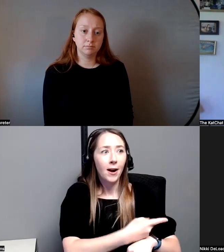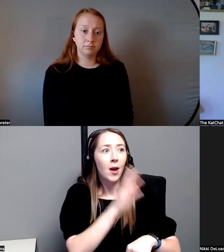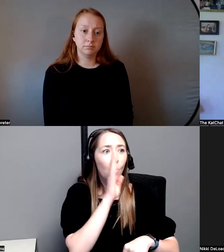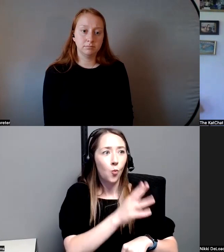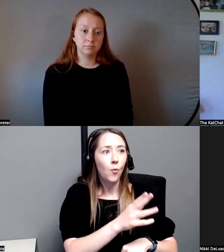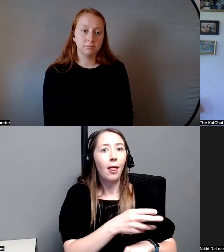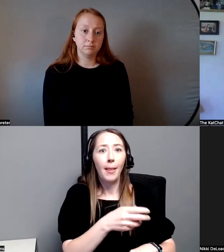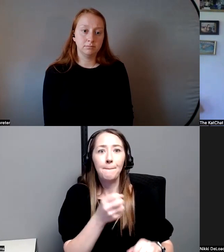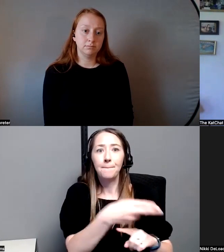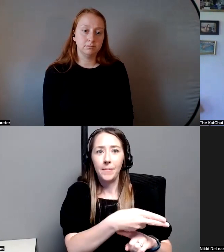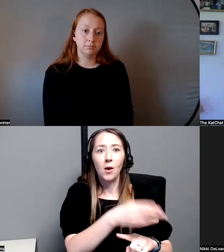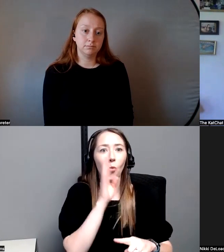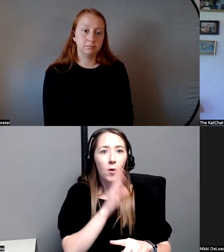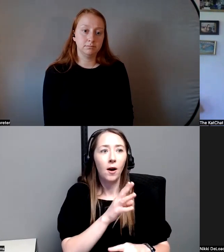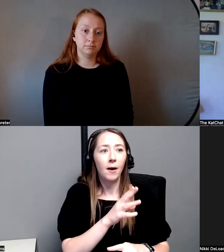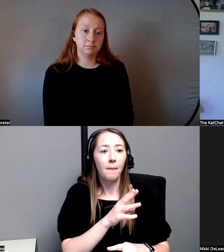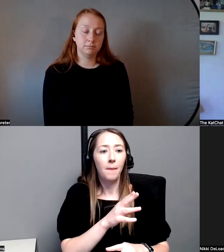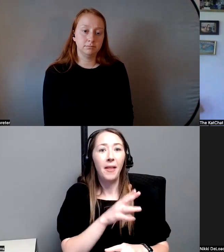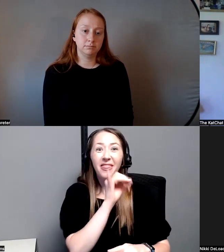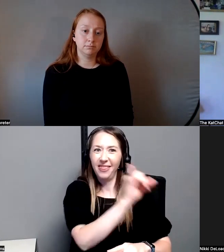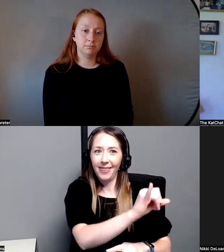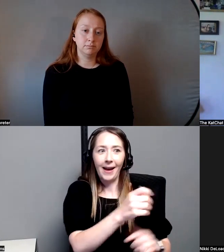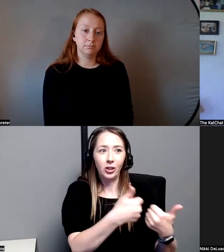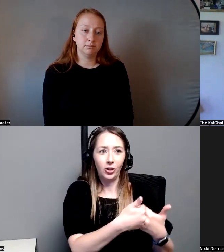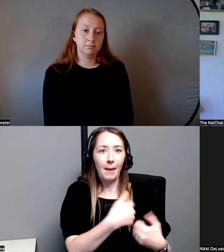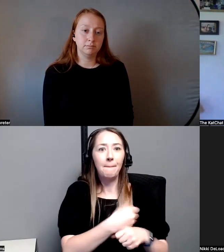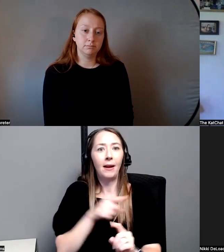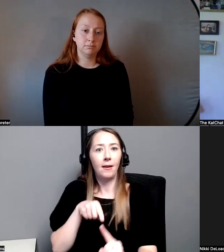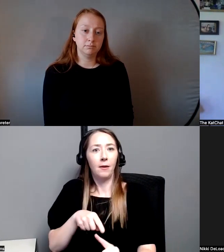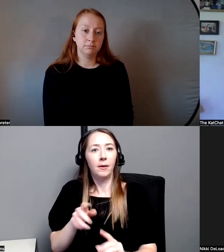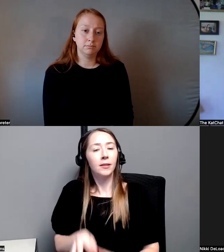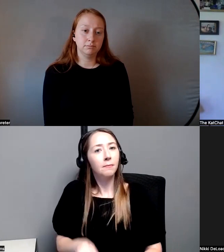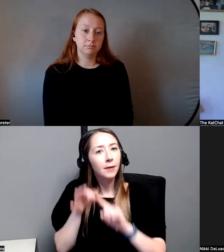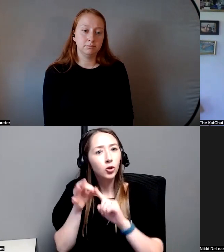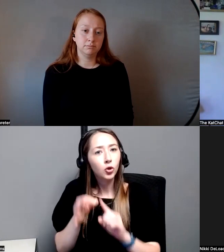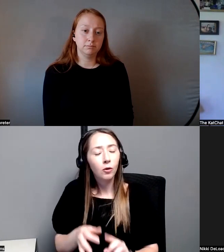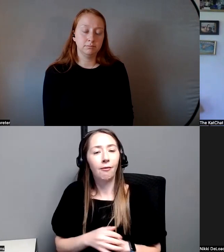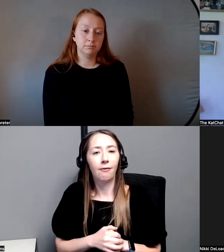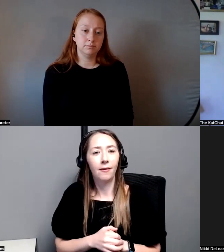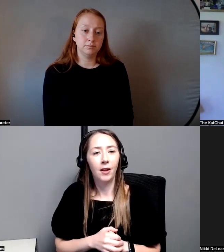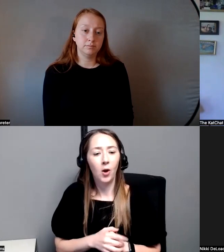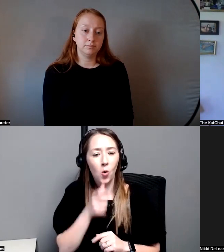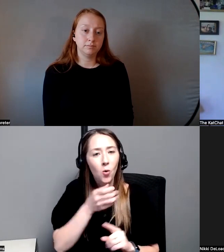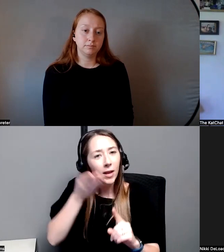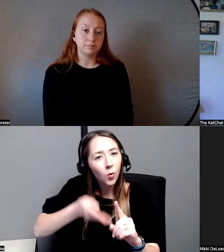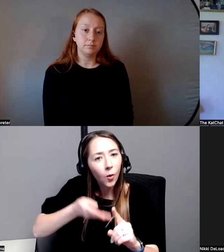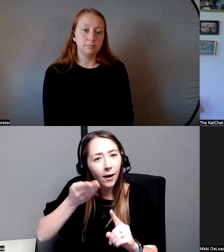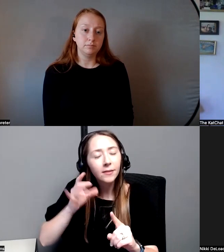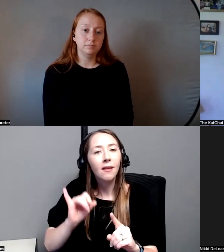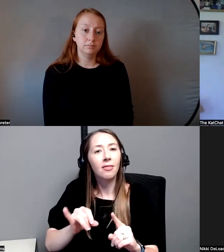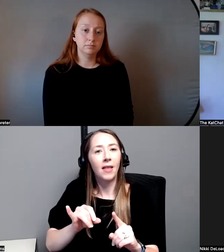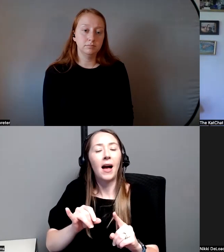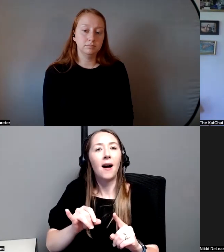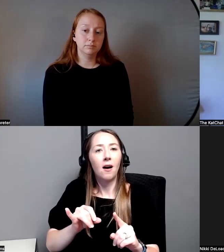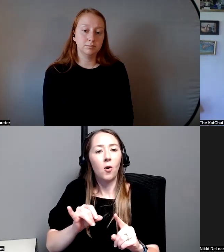it was what made him special and unique and who he was. And that was something that we